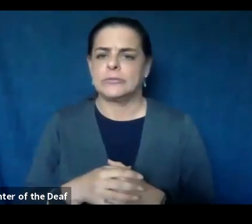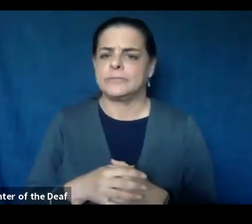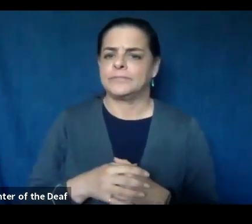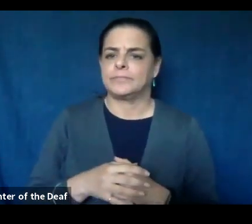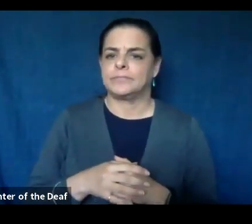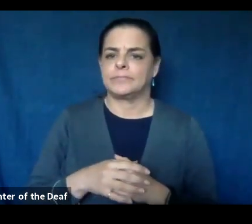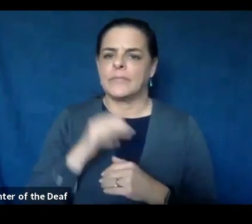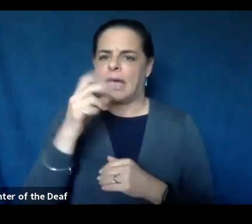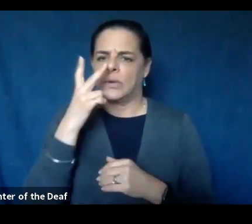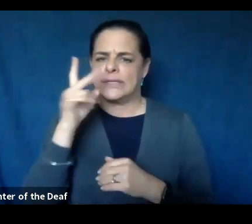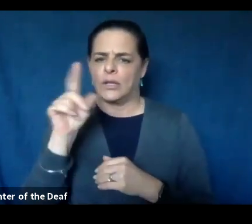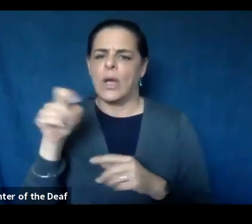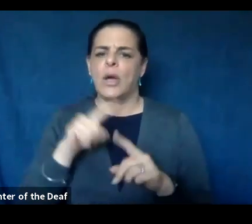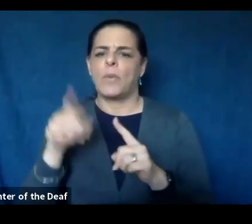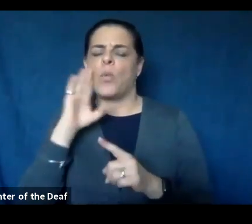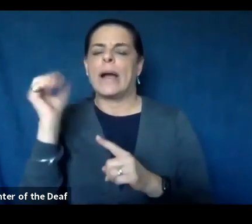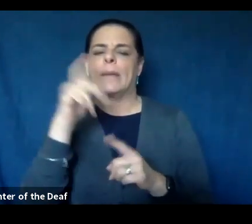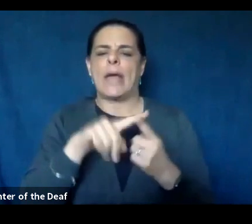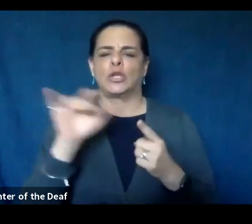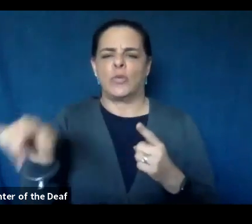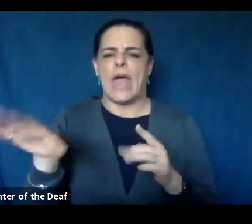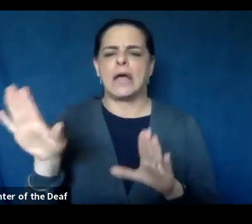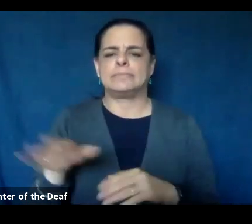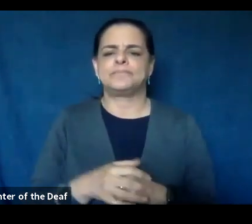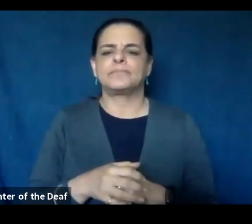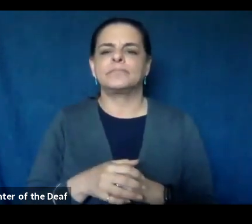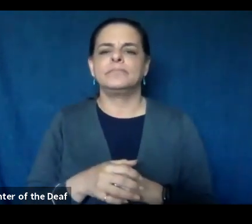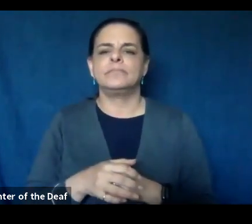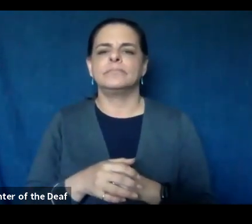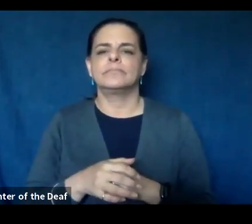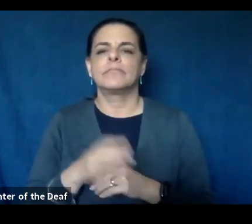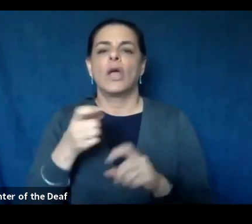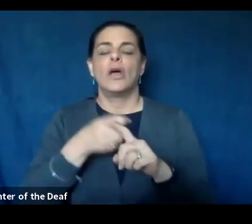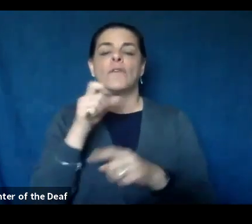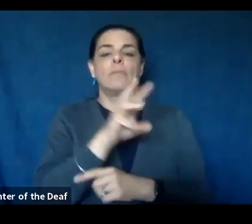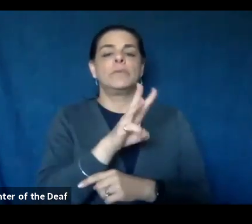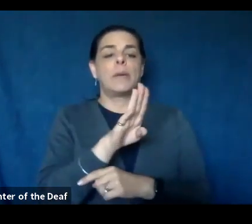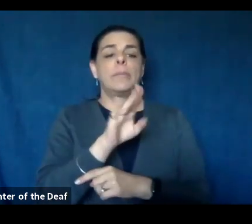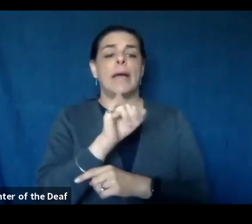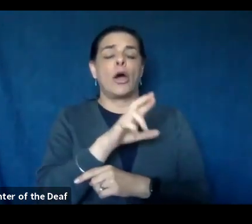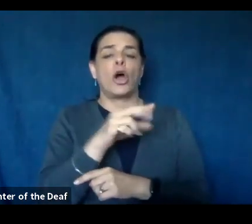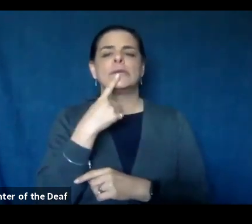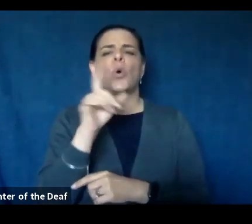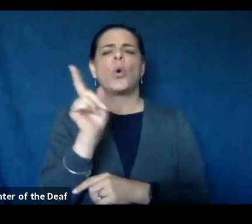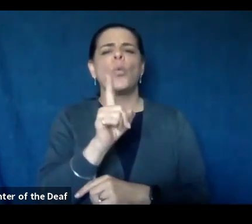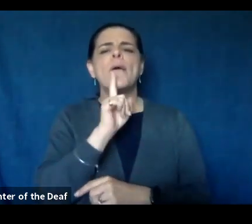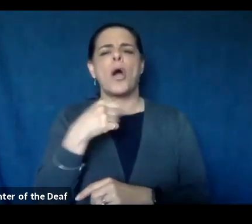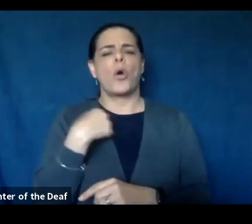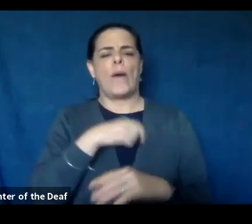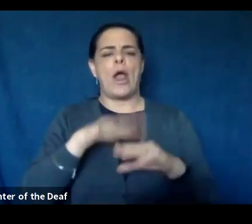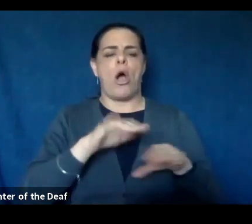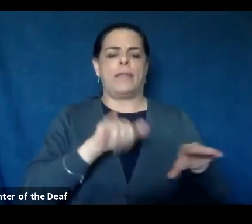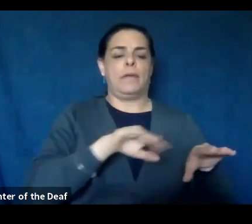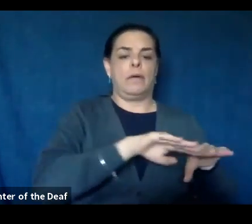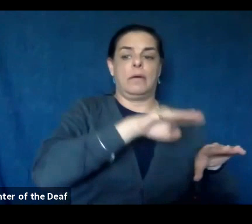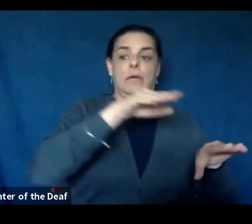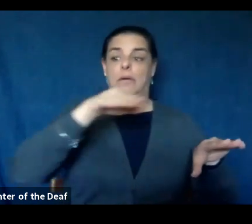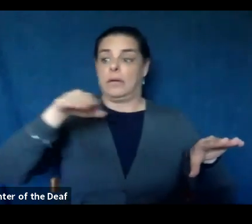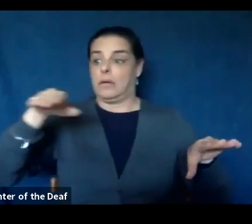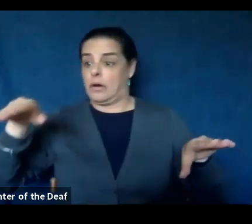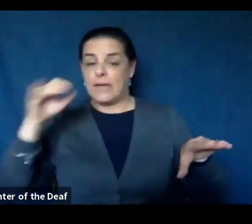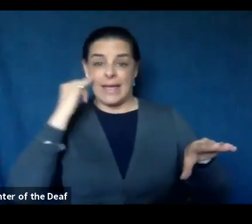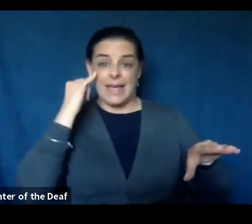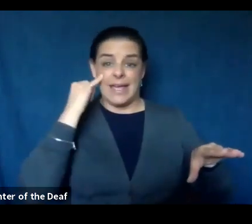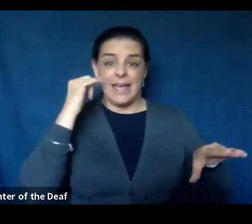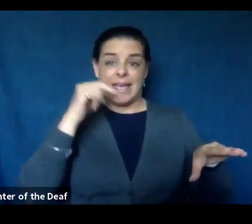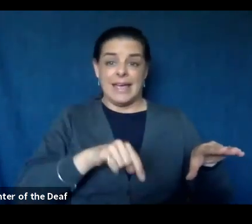I don't see the question, but we'll come back to that. From WBIR, where are we on the curve? If this was a marathon,